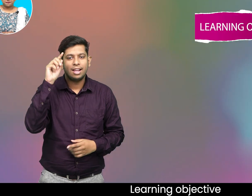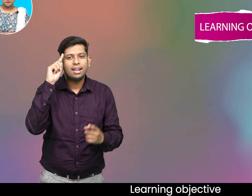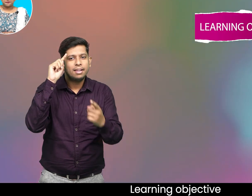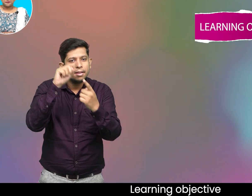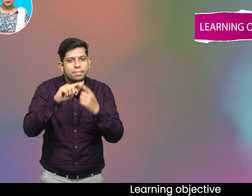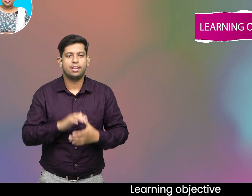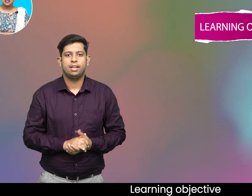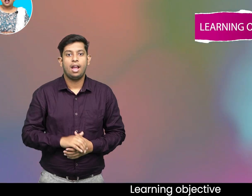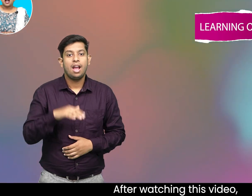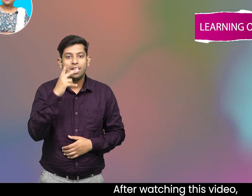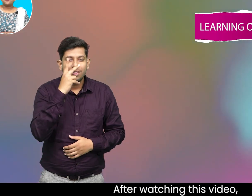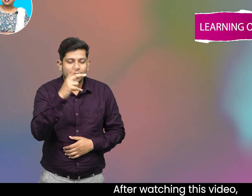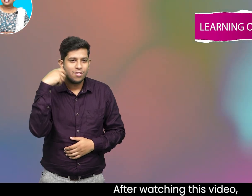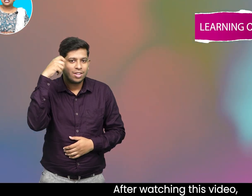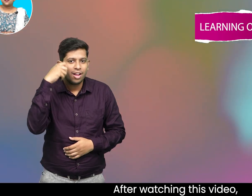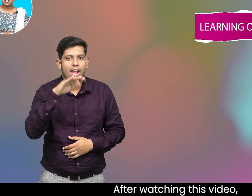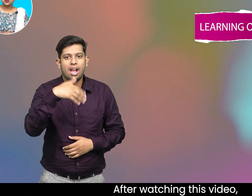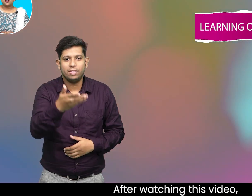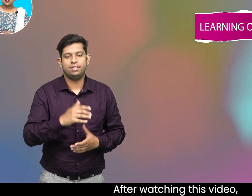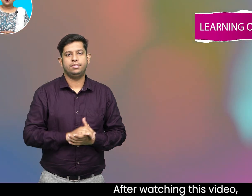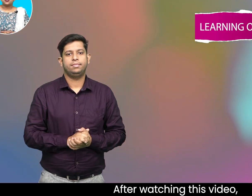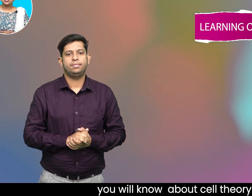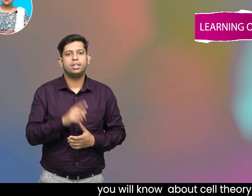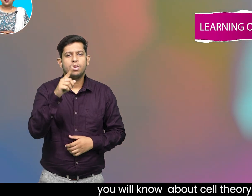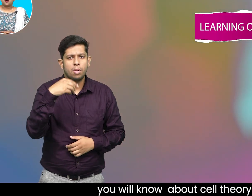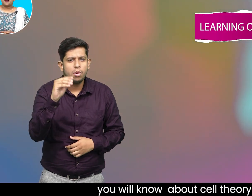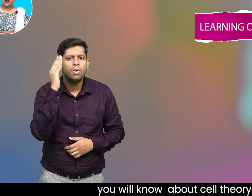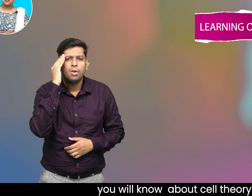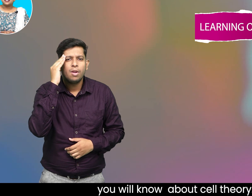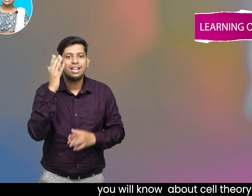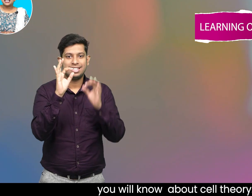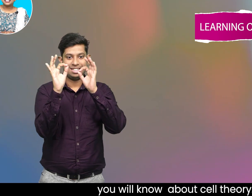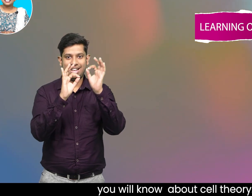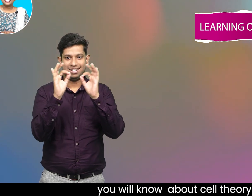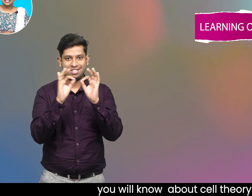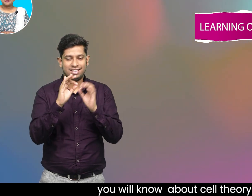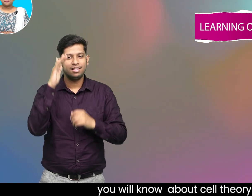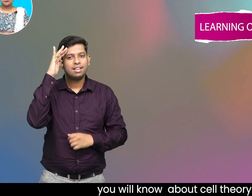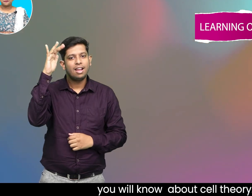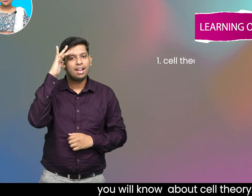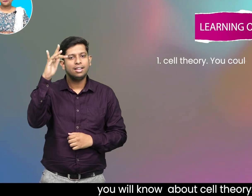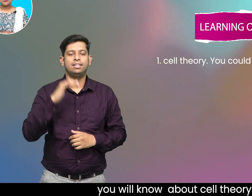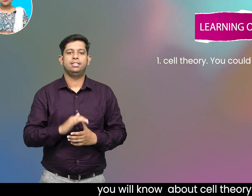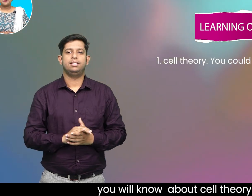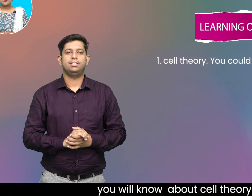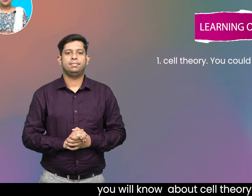objective. After watching this video, you will know about cell theory.